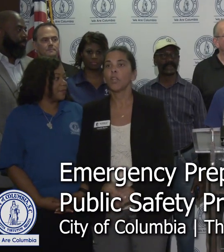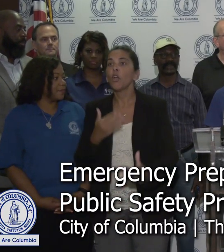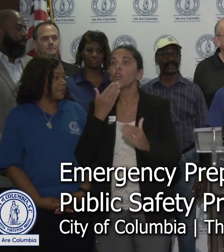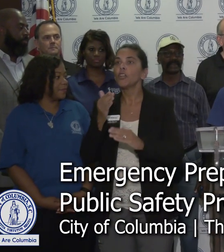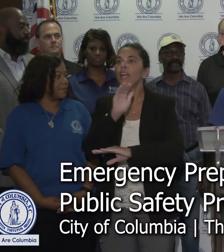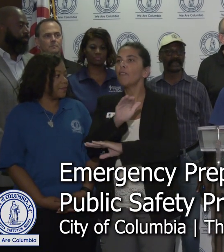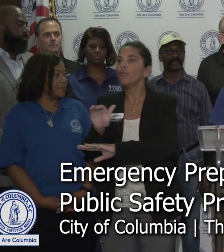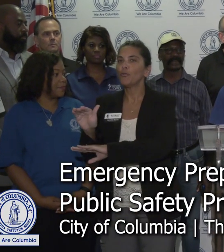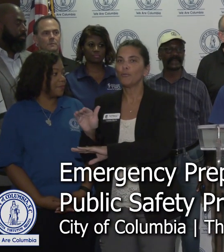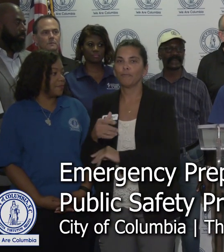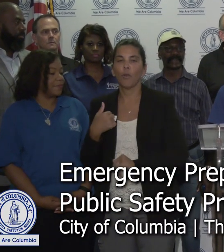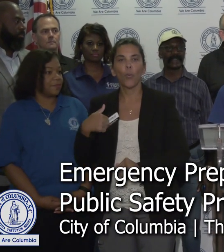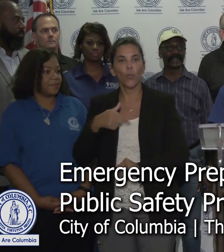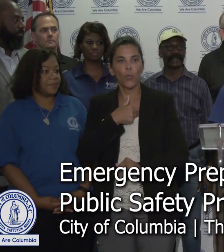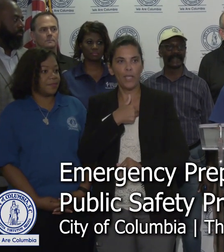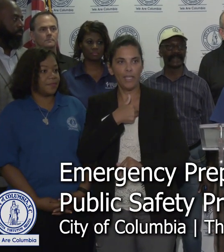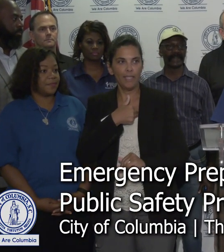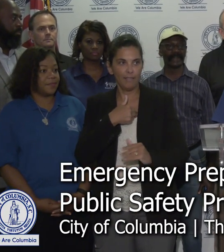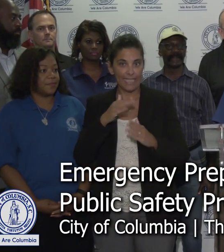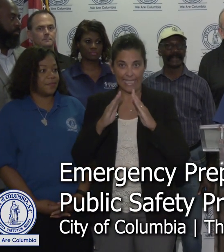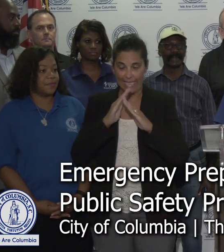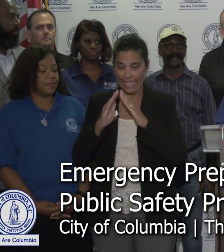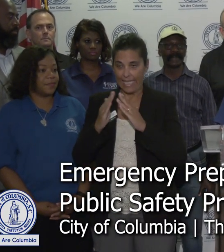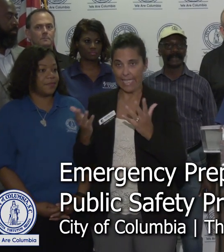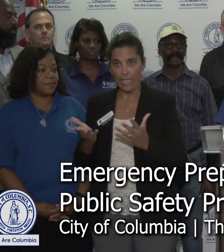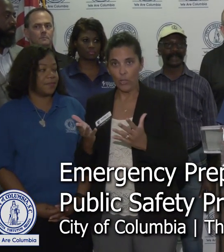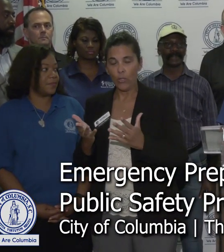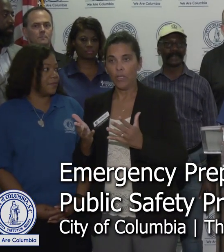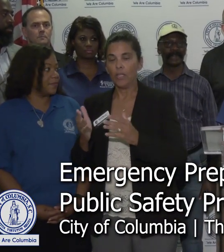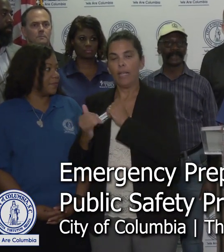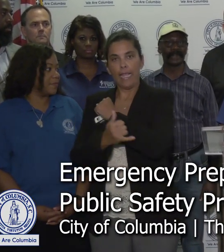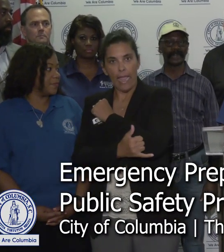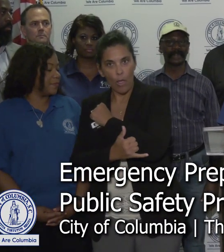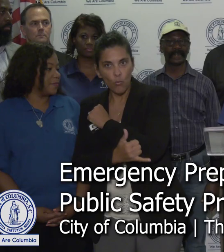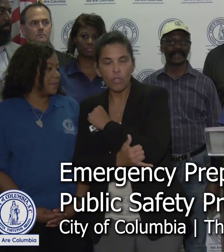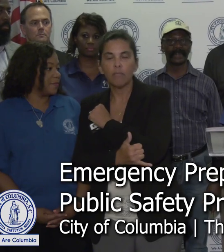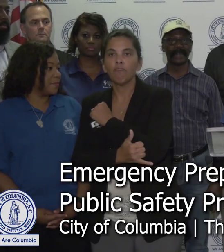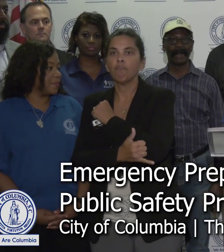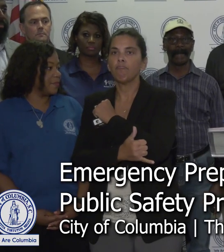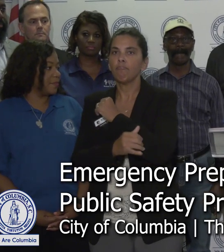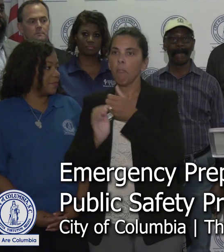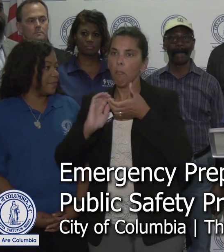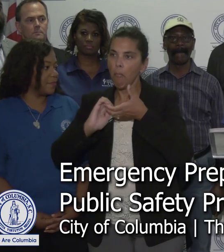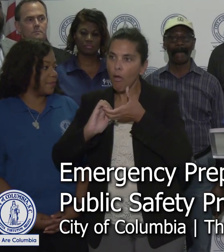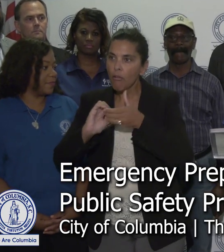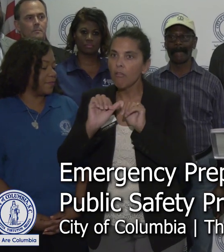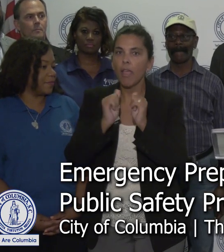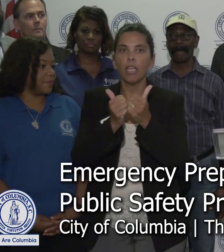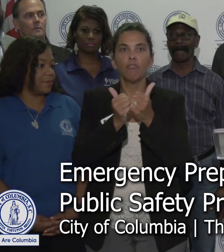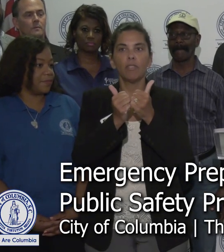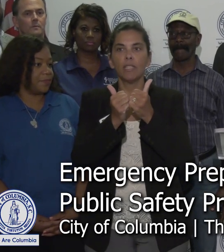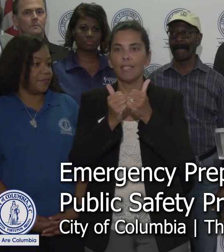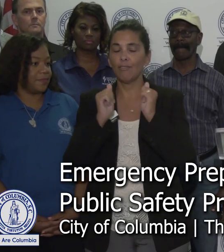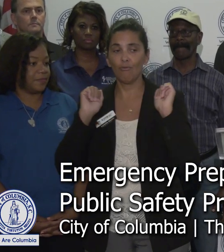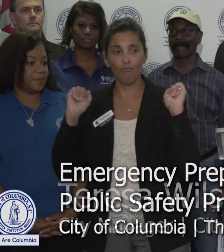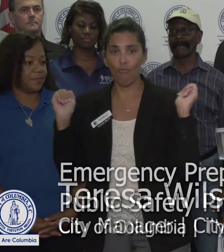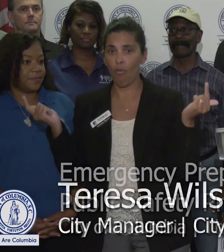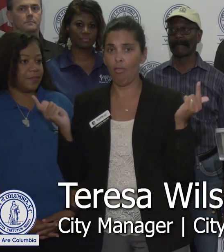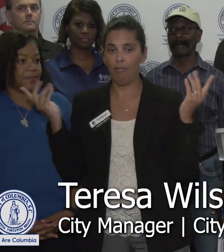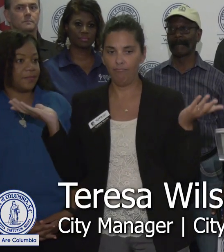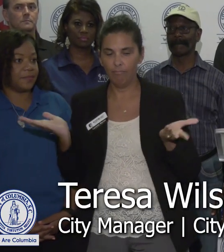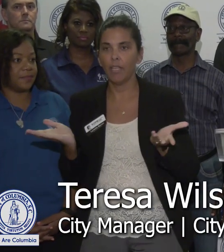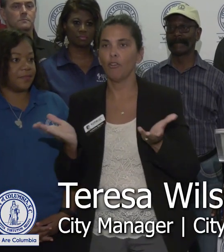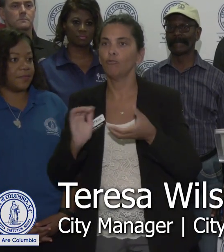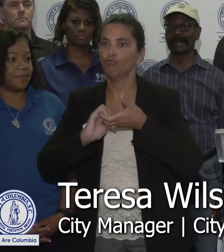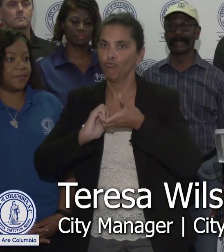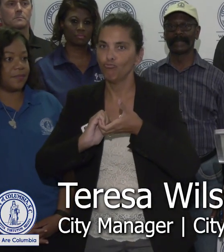So good afternoon. We are, as a city and county partner agencies, joining you all this